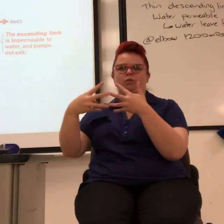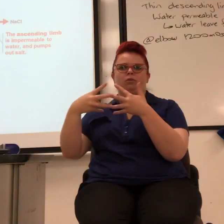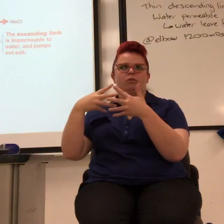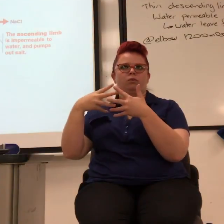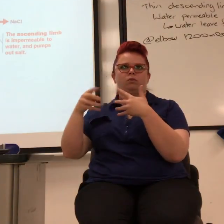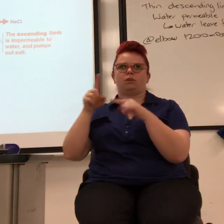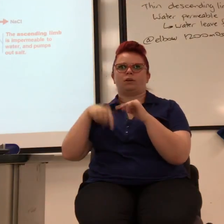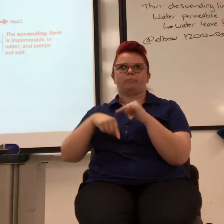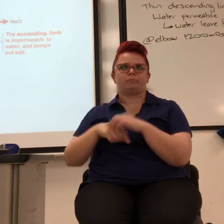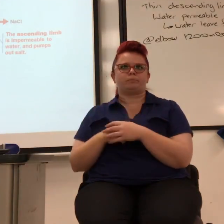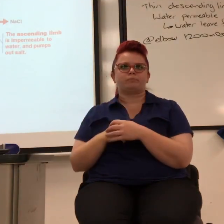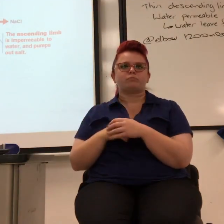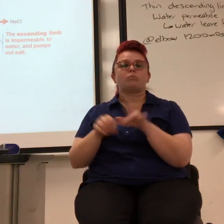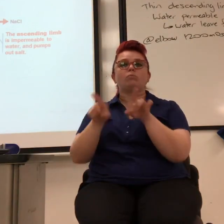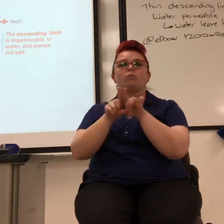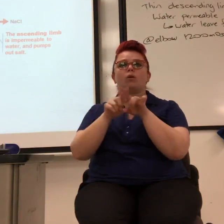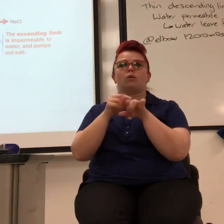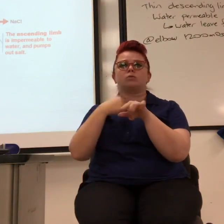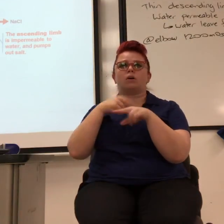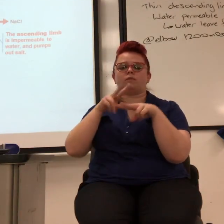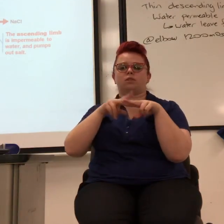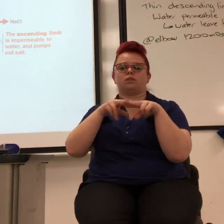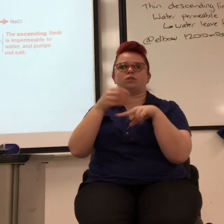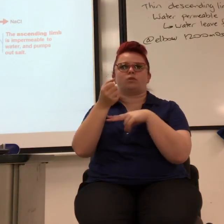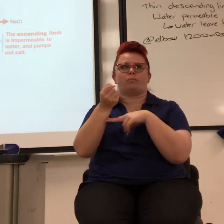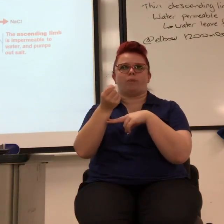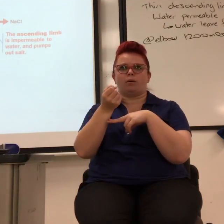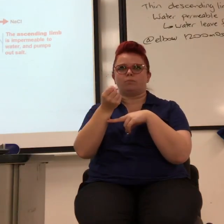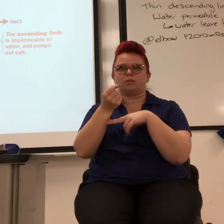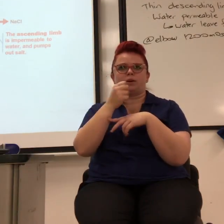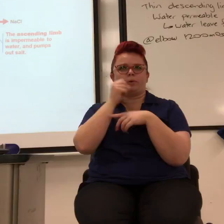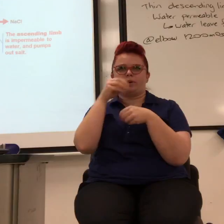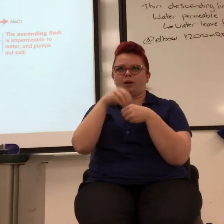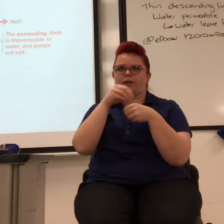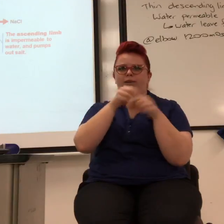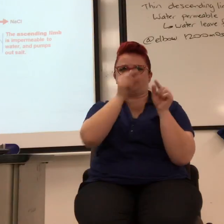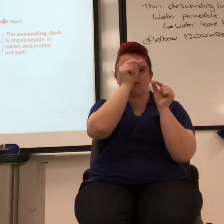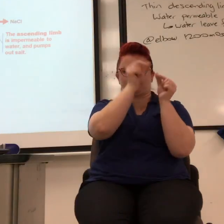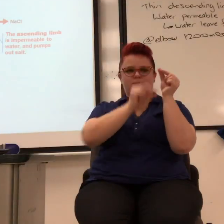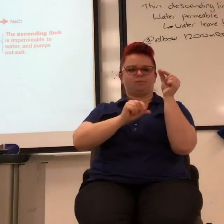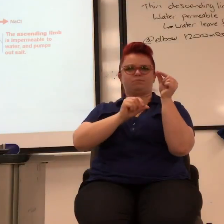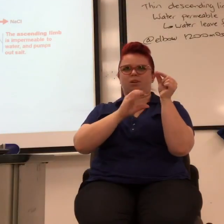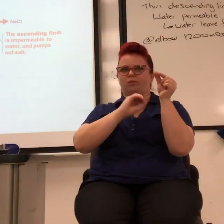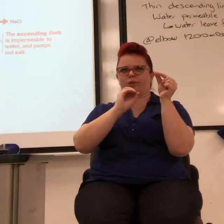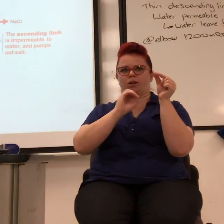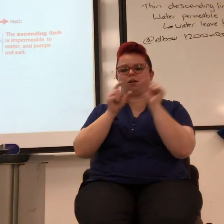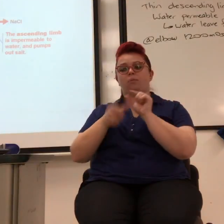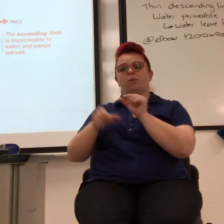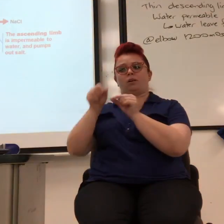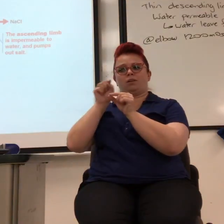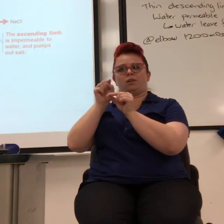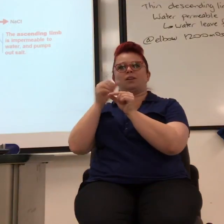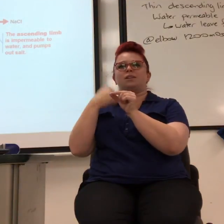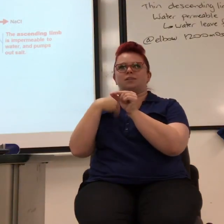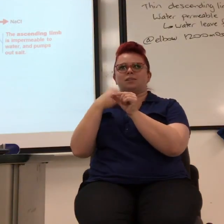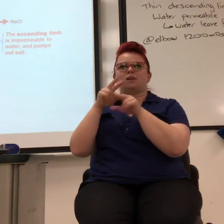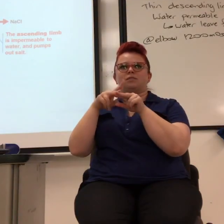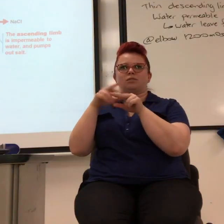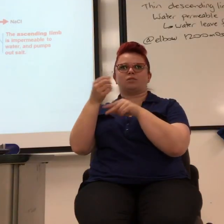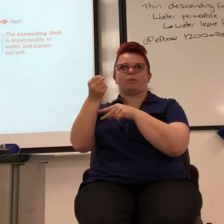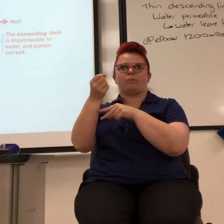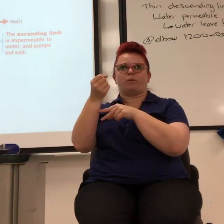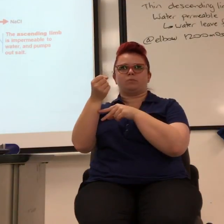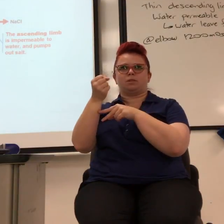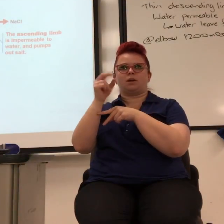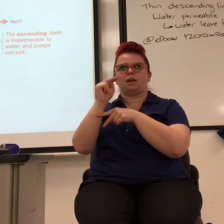Also, there are these salt pumps that were not in the descending limb. It's got salt pumps.